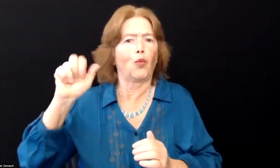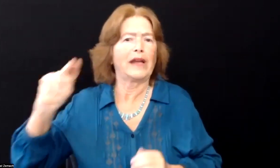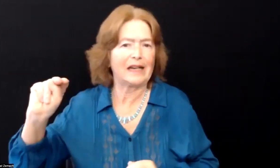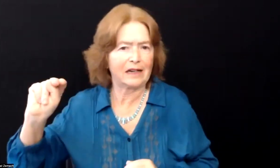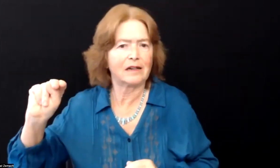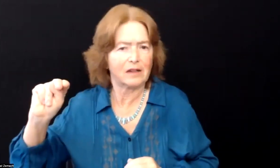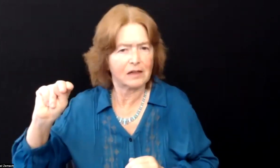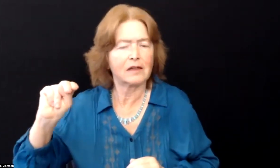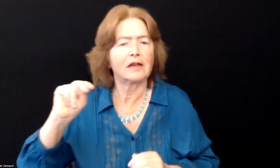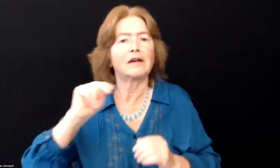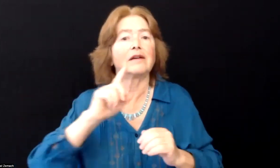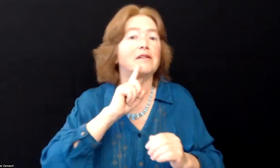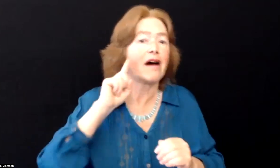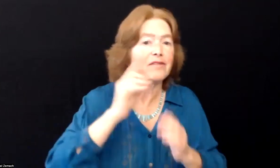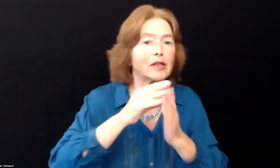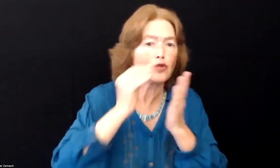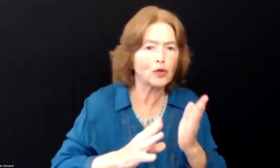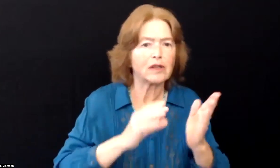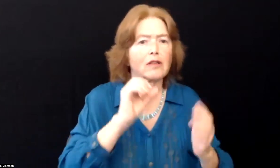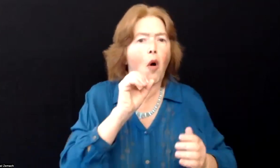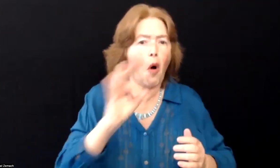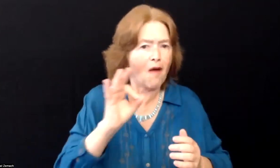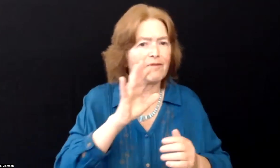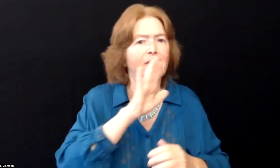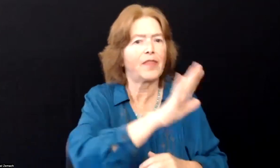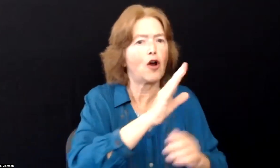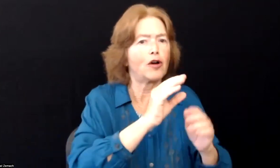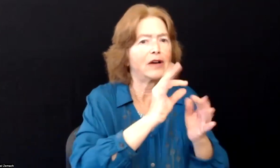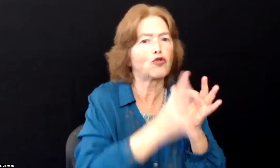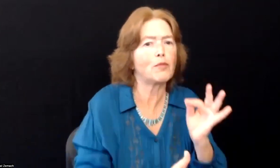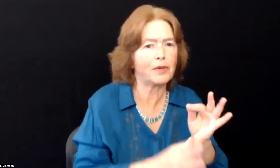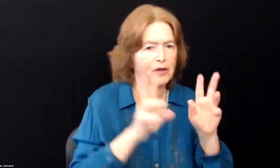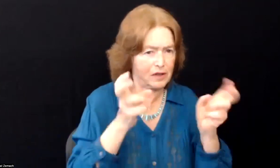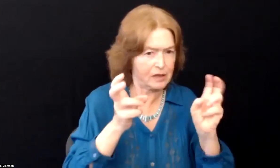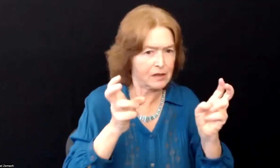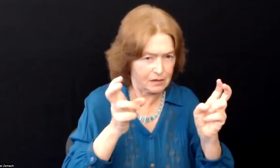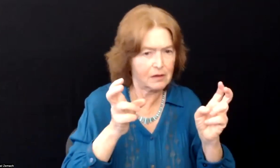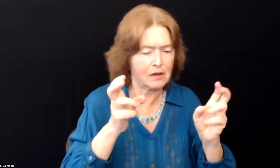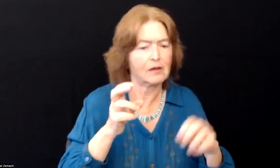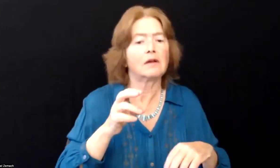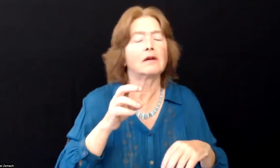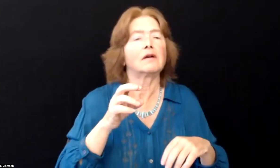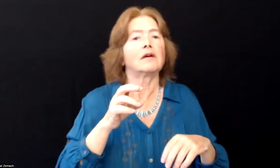who would like to wean deaf students off of their ASL interpreters.